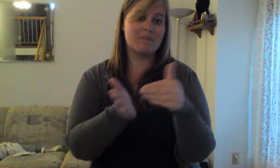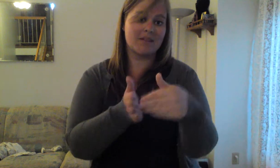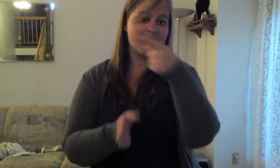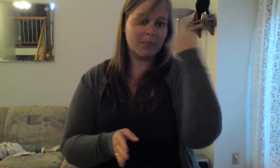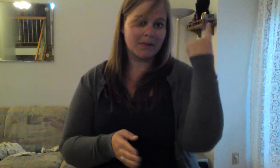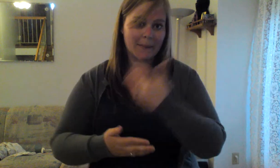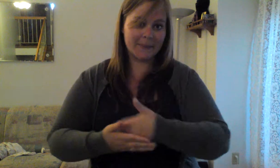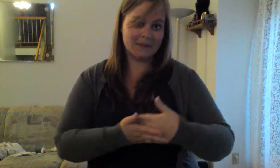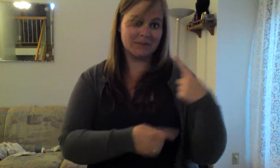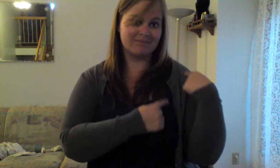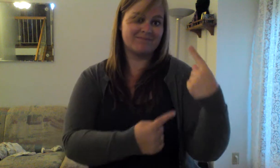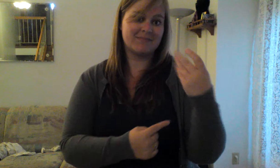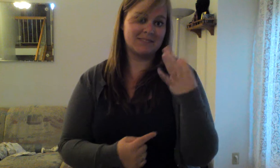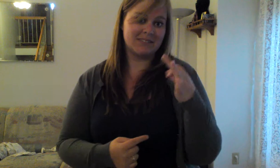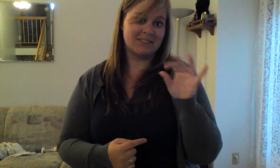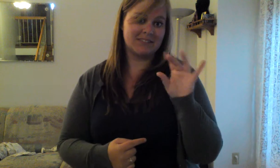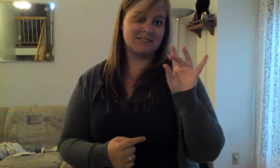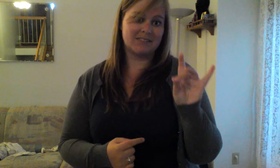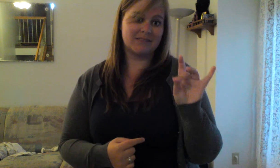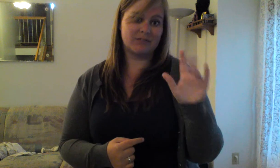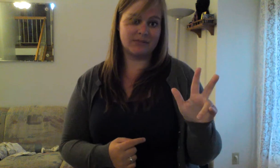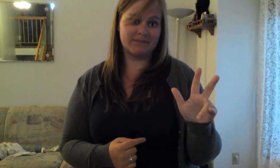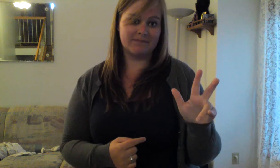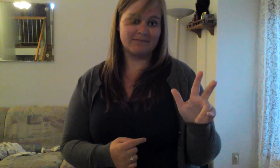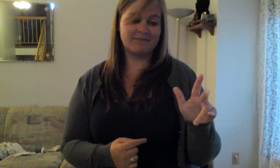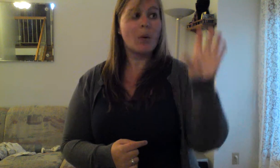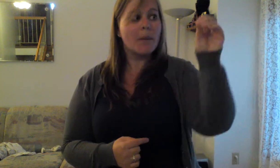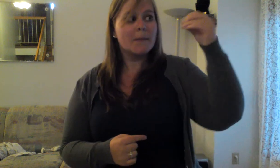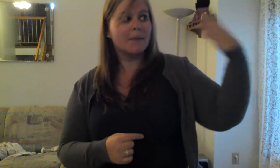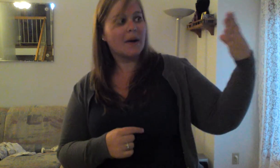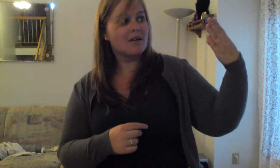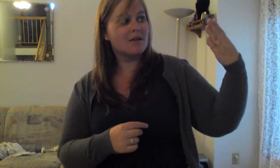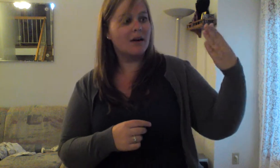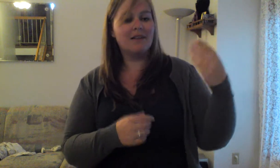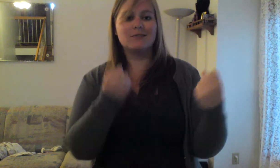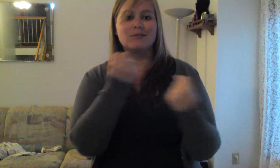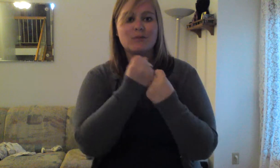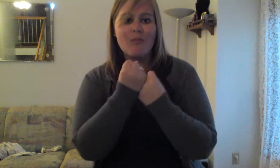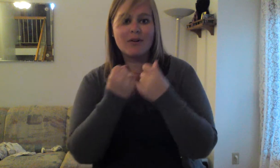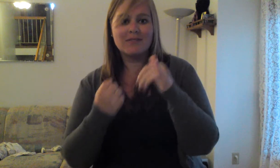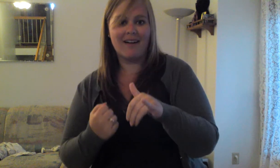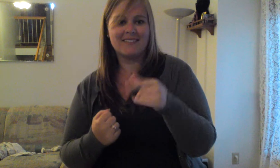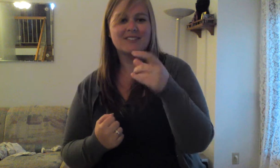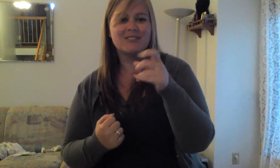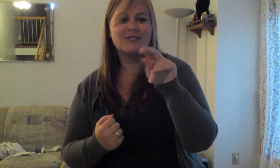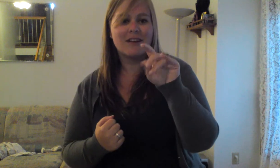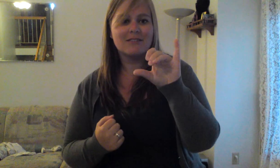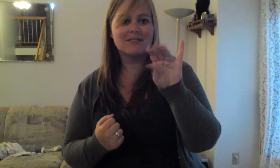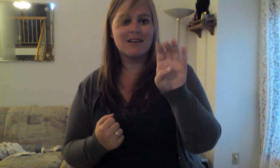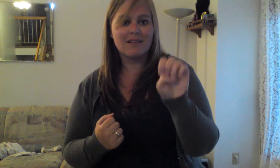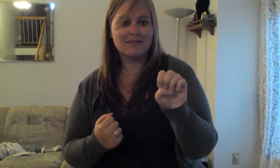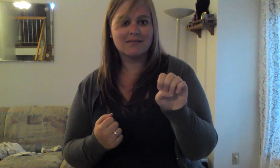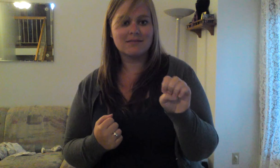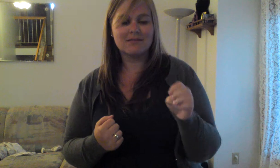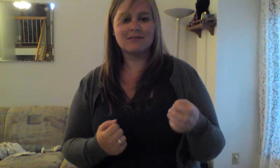That's genocide. Barack Obama supports Planned Parenthood. And I'm the self-loving Uncle Tom. I'm trying